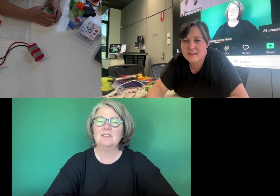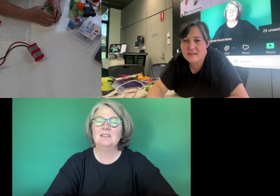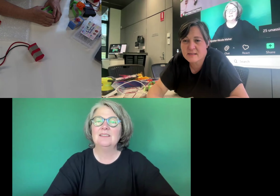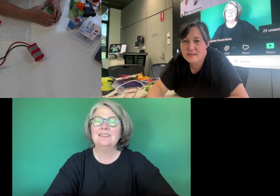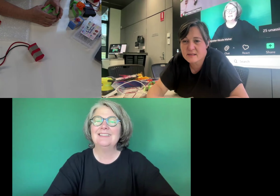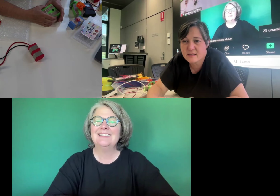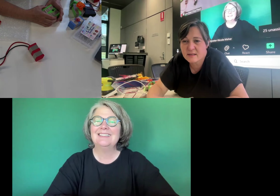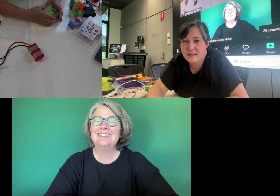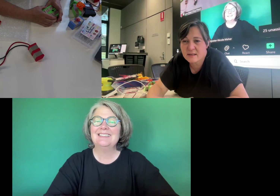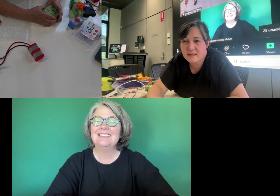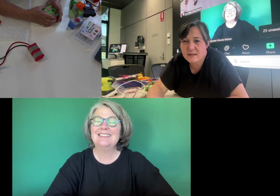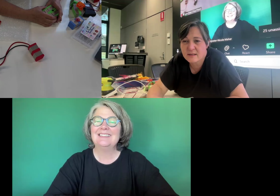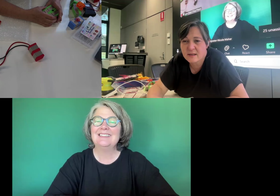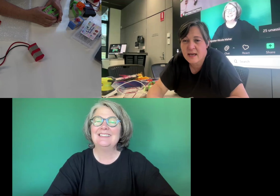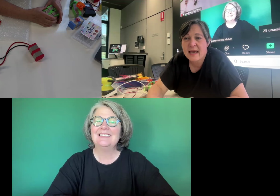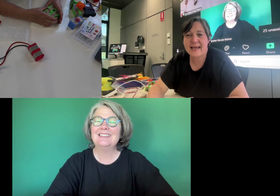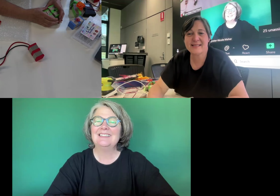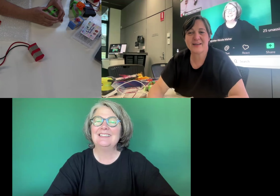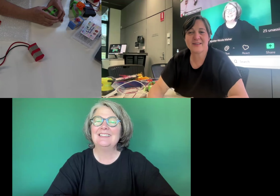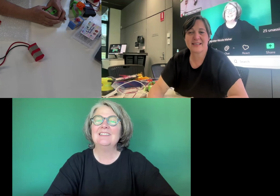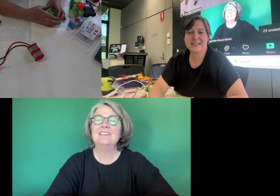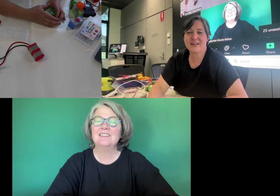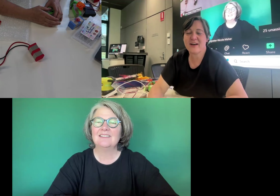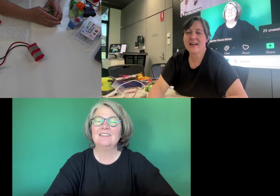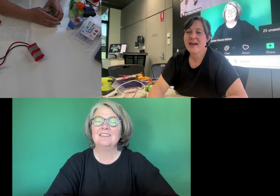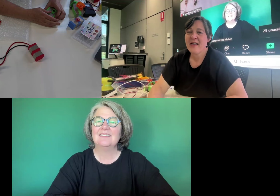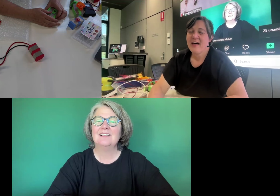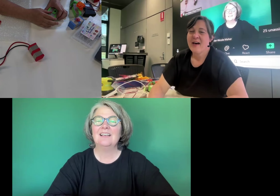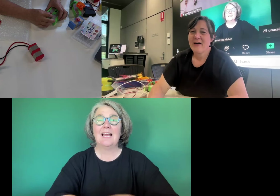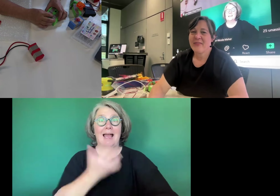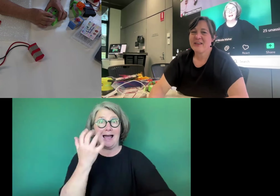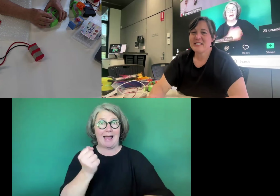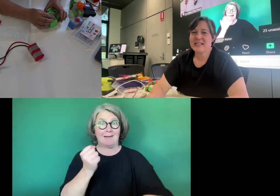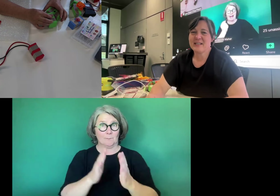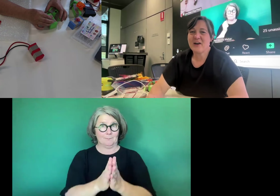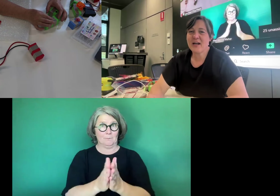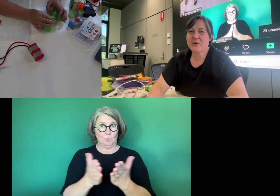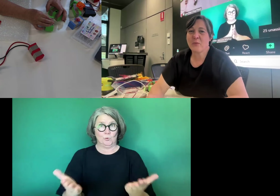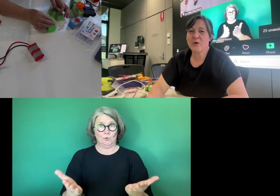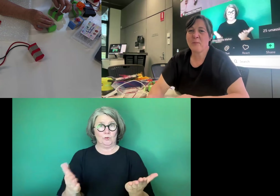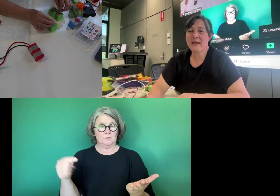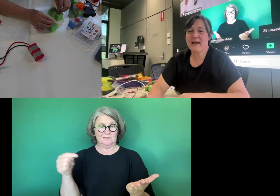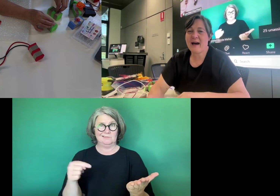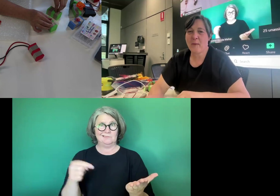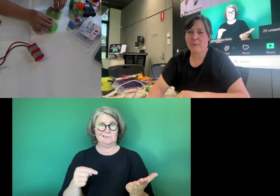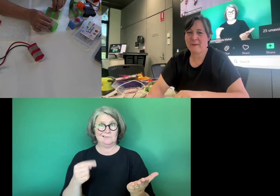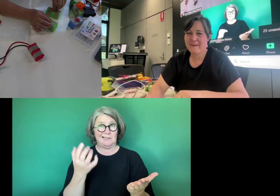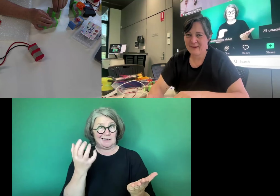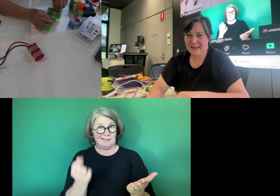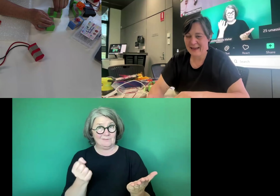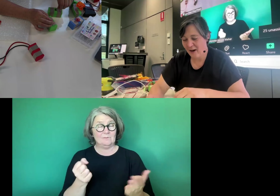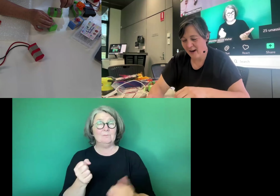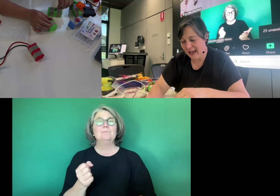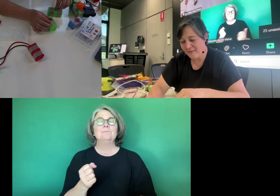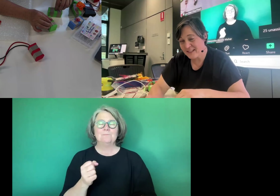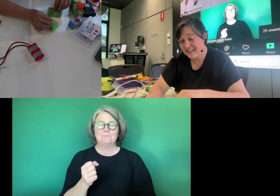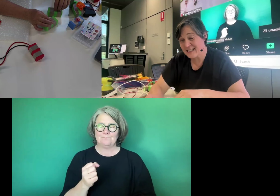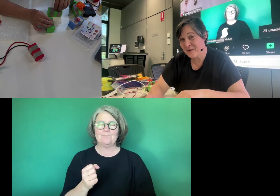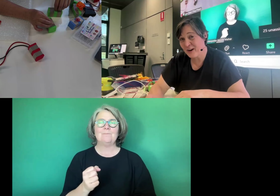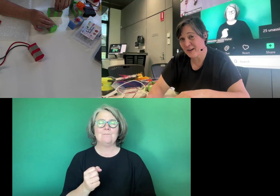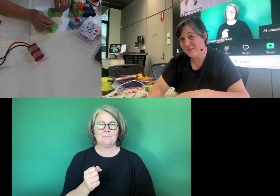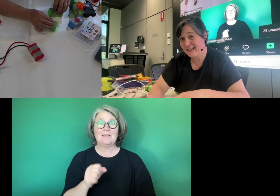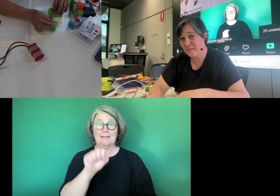Which is there a teaching guide? The teaching guide will be up. Okay, I